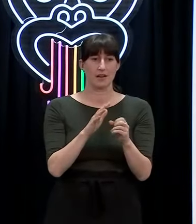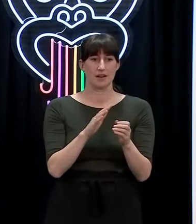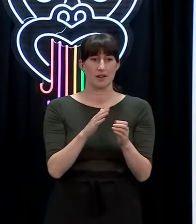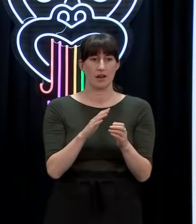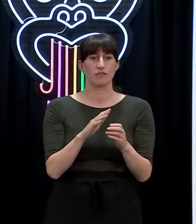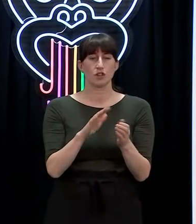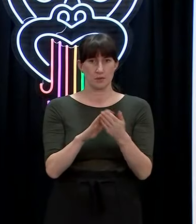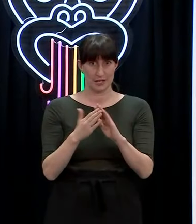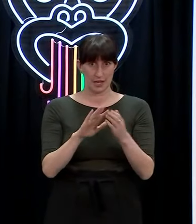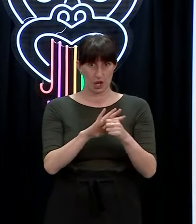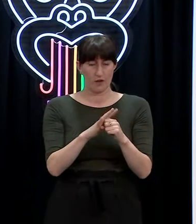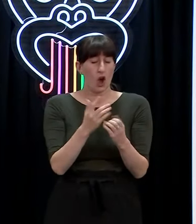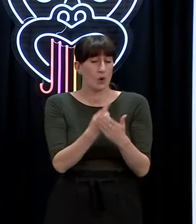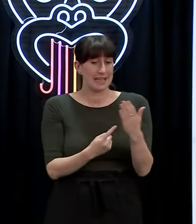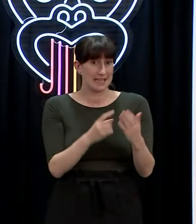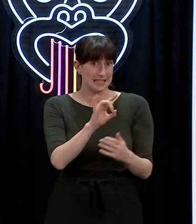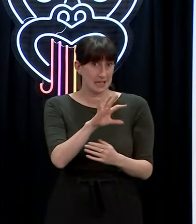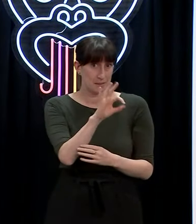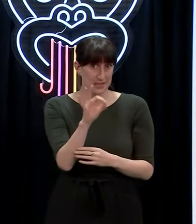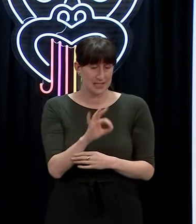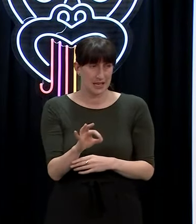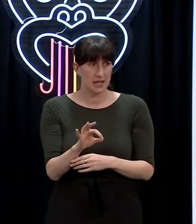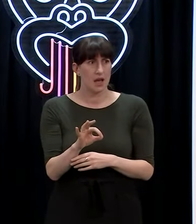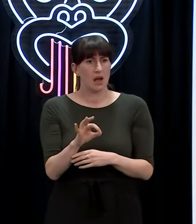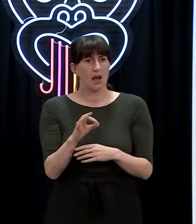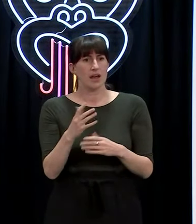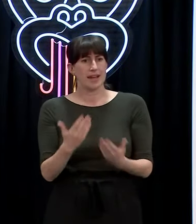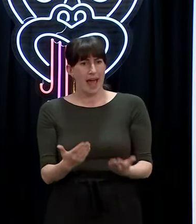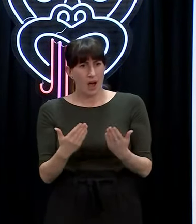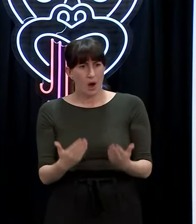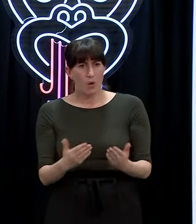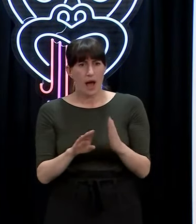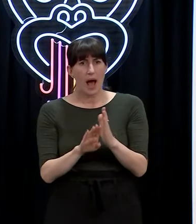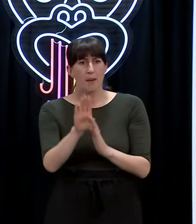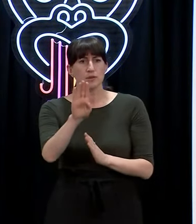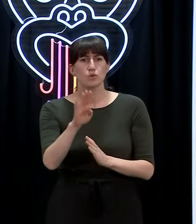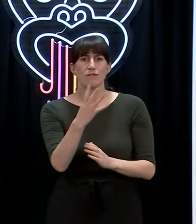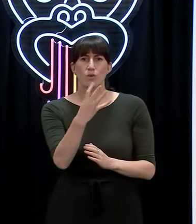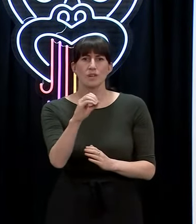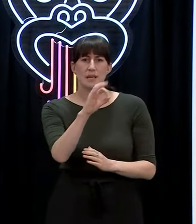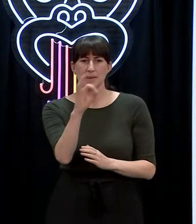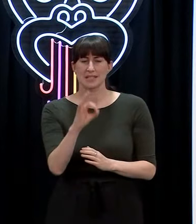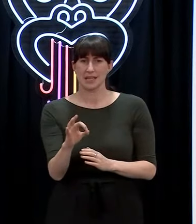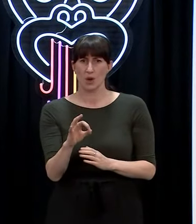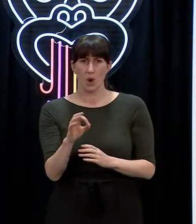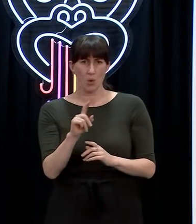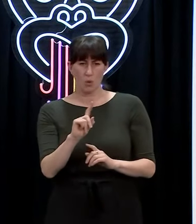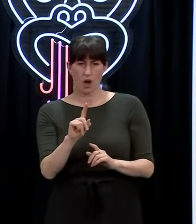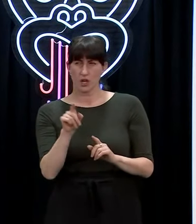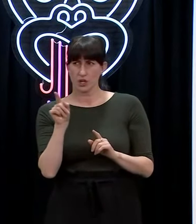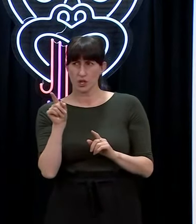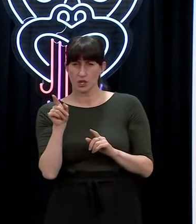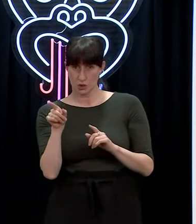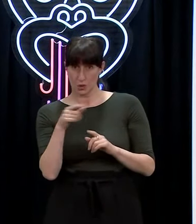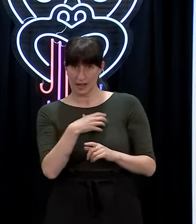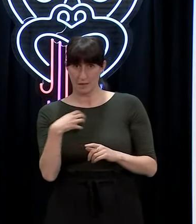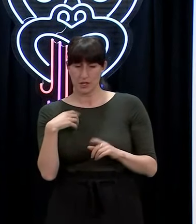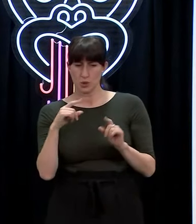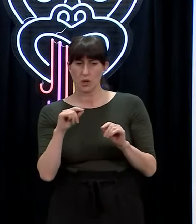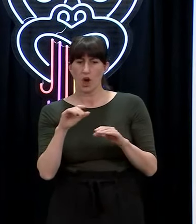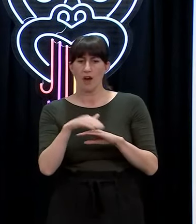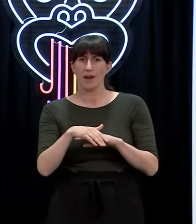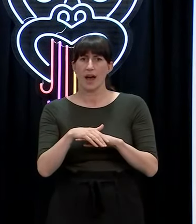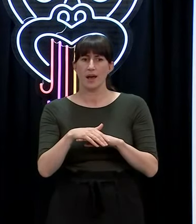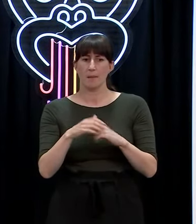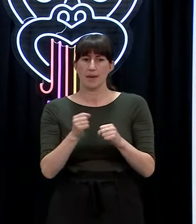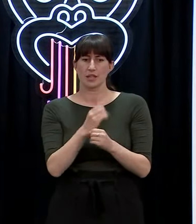two, what will you be looking at doing something different to help contain that? So we're working very, very closely with our